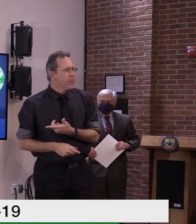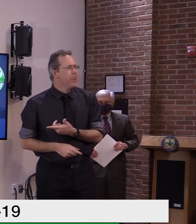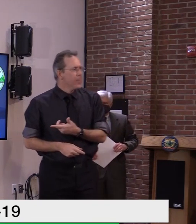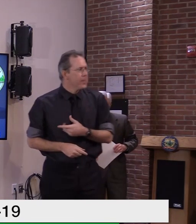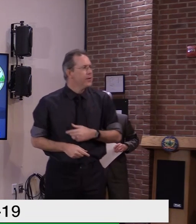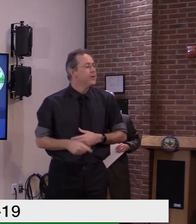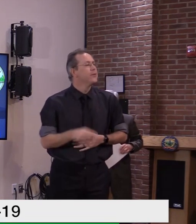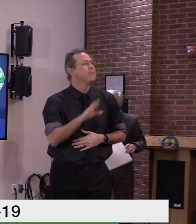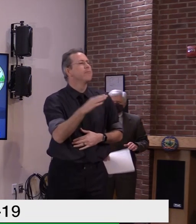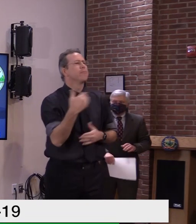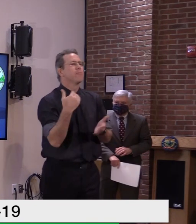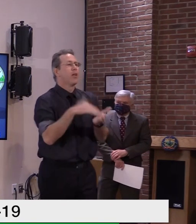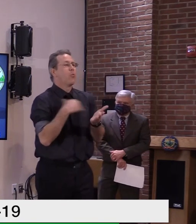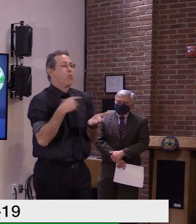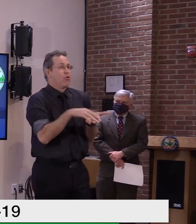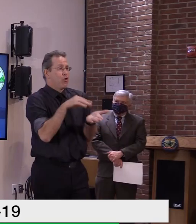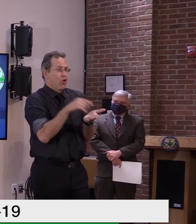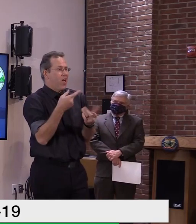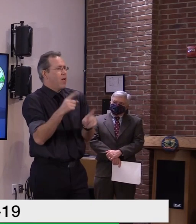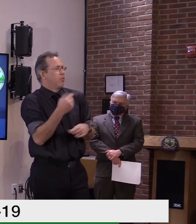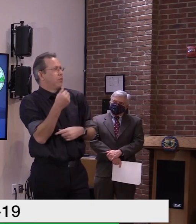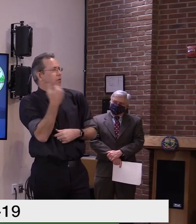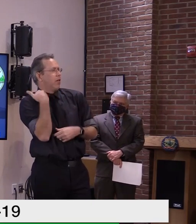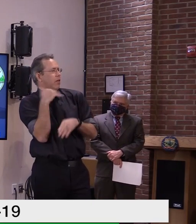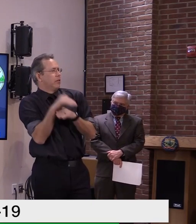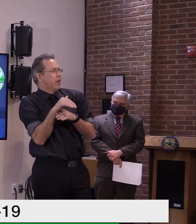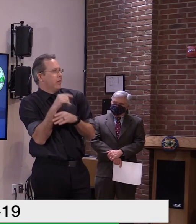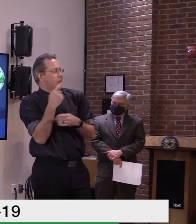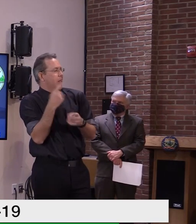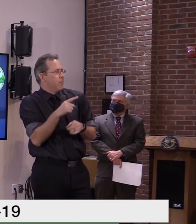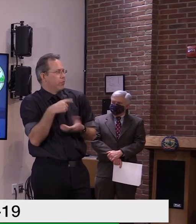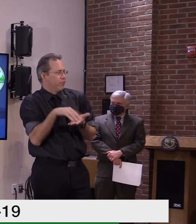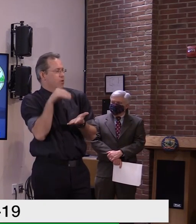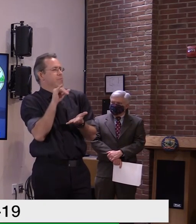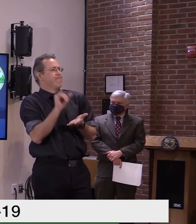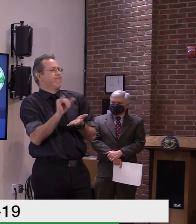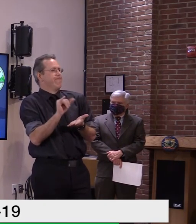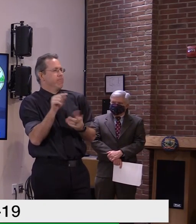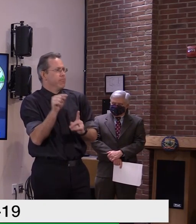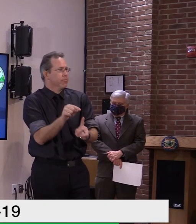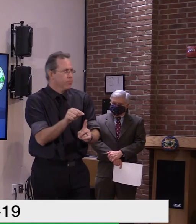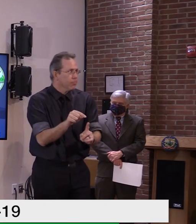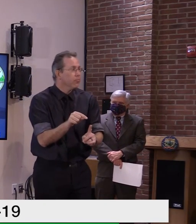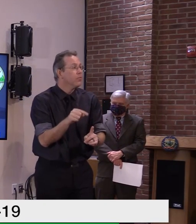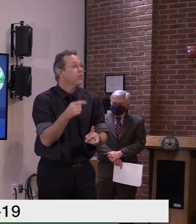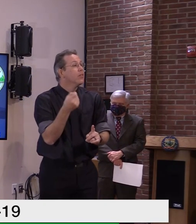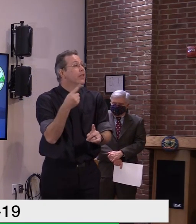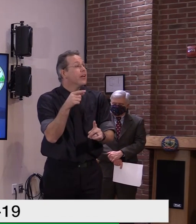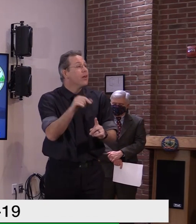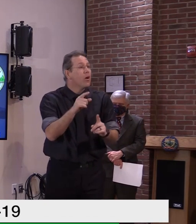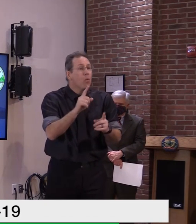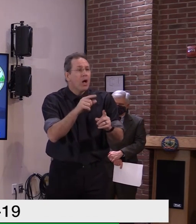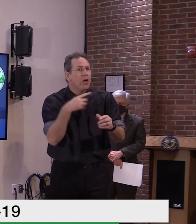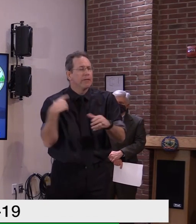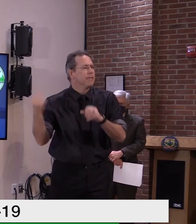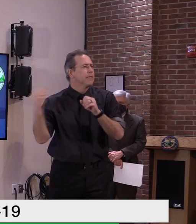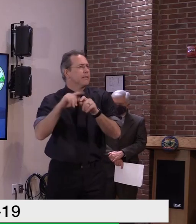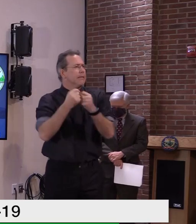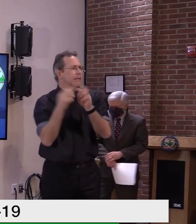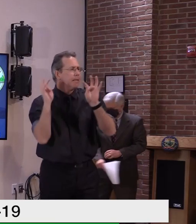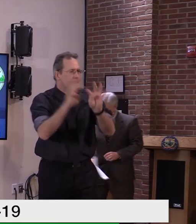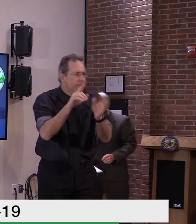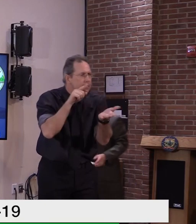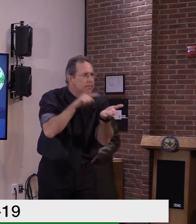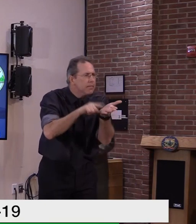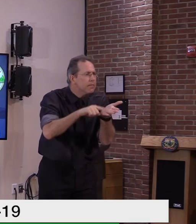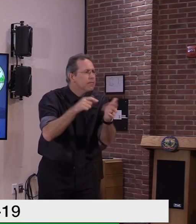any contact tracing is going to take a little bit of time. I'm sure they're working on that as we speak. So we don't have any information about that, but Secretary